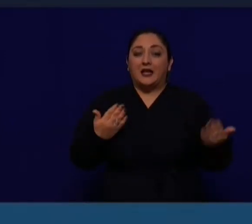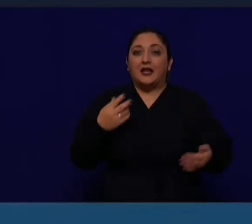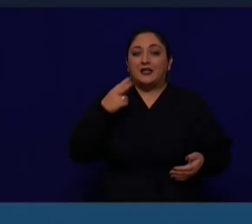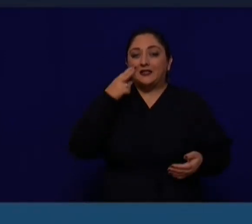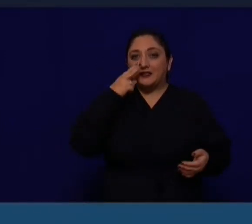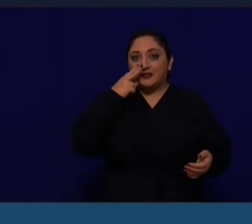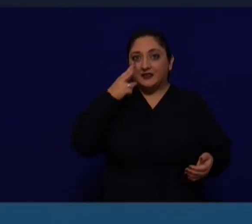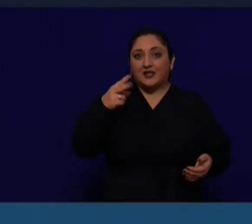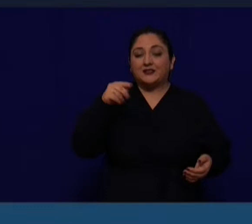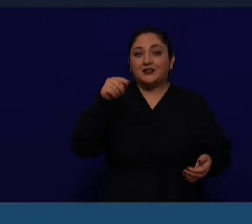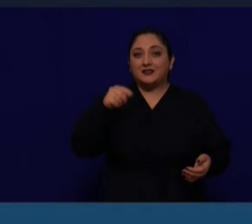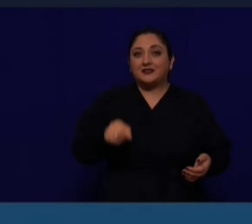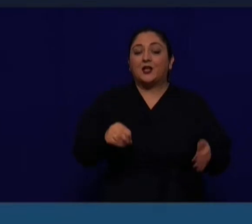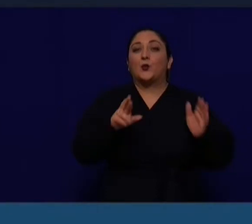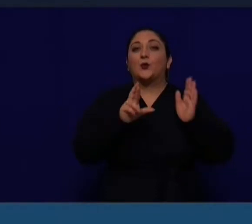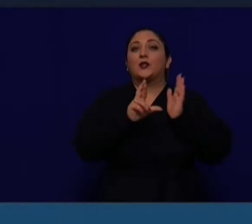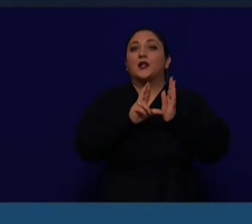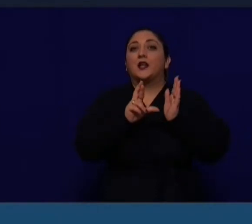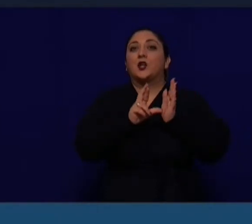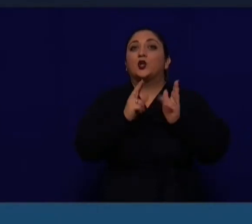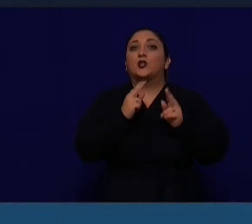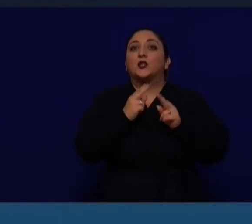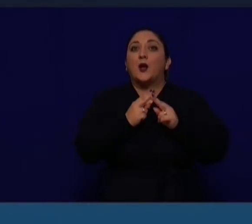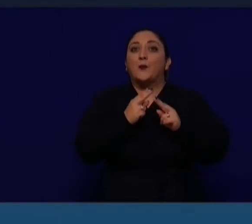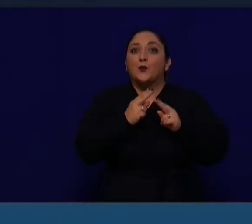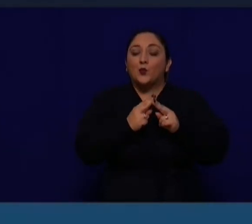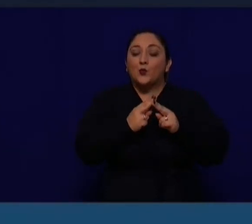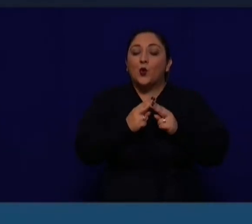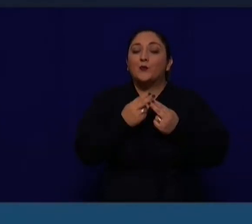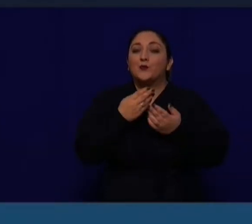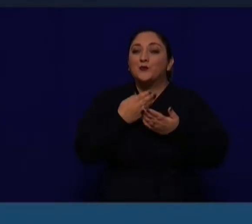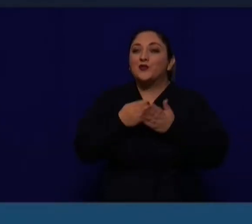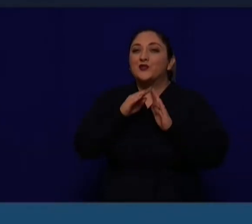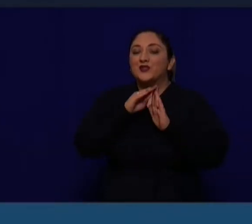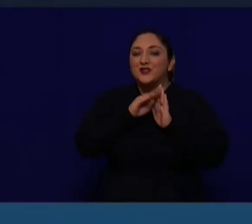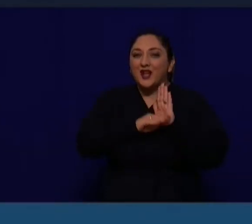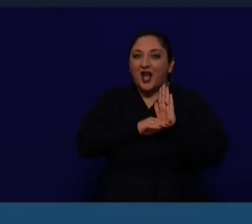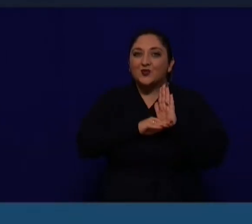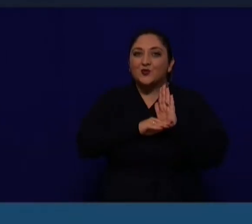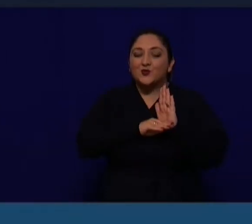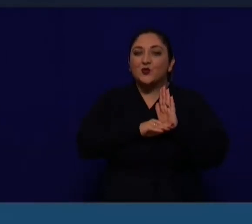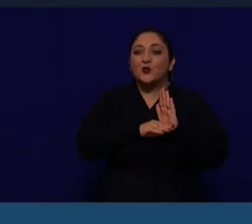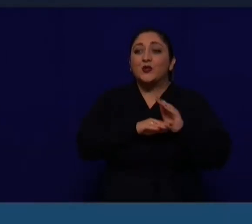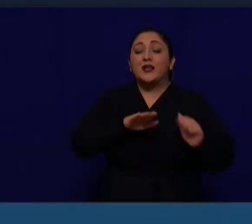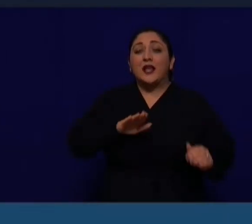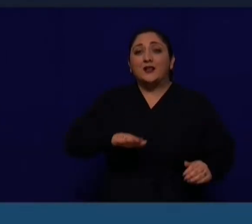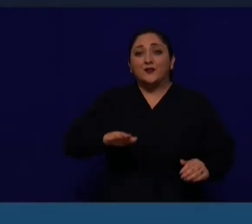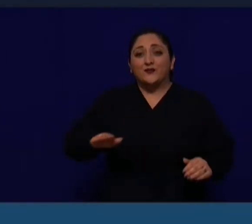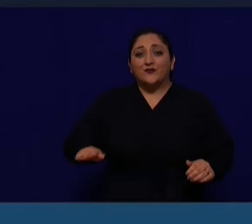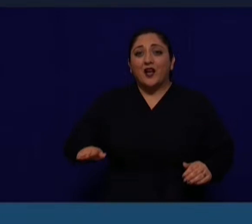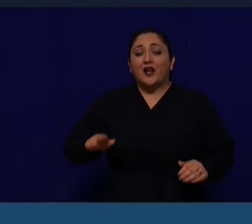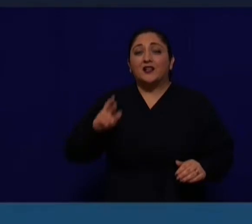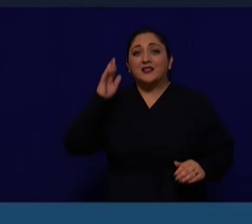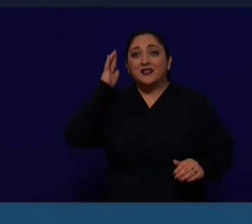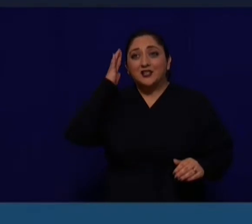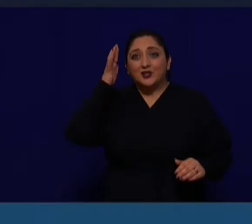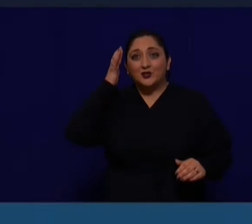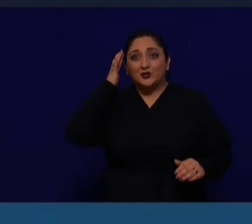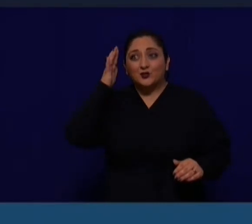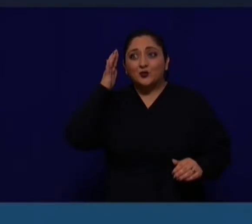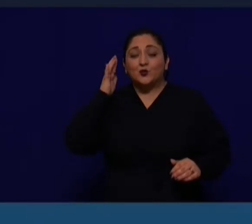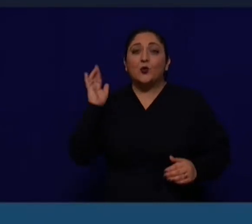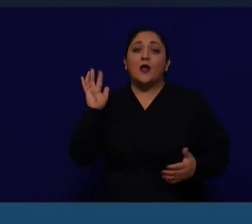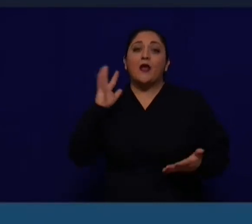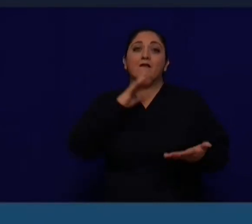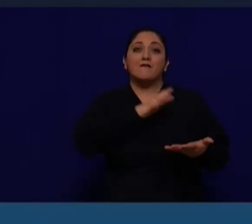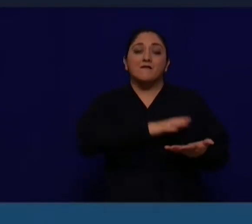dawn il-miżuri jsiru fuq il-contact sport ħalli innaqsu dawk il-tfal li jkunu qegħdin ikollhom impatt fuq l-iskola